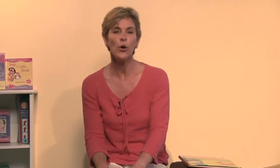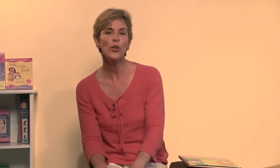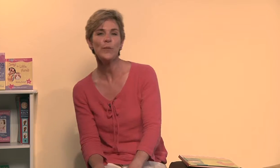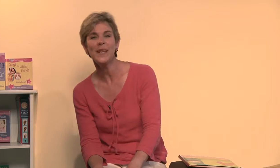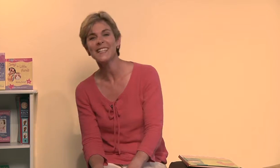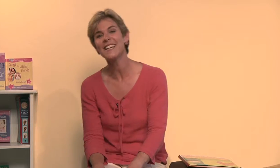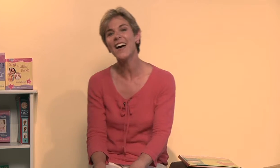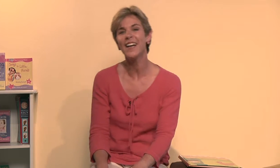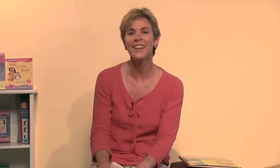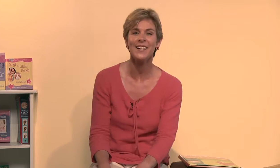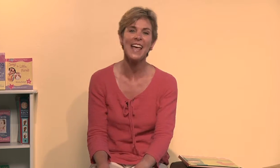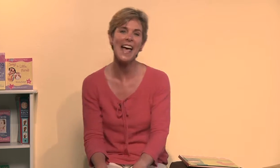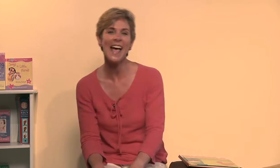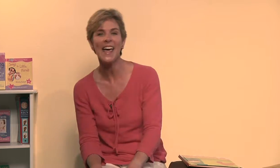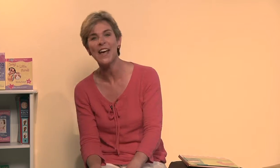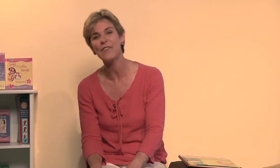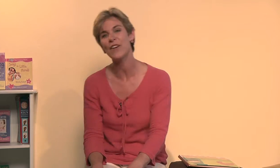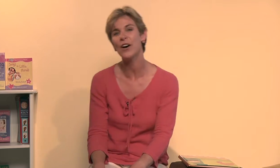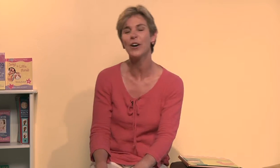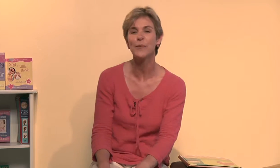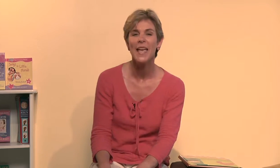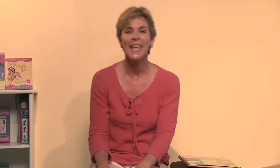Old Macdonald had a farm,